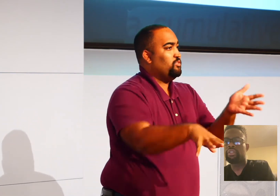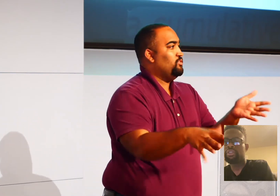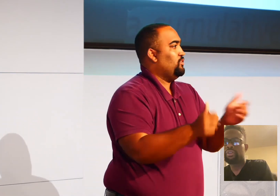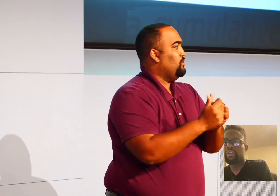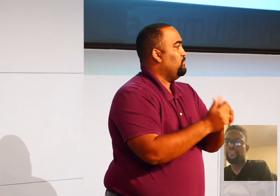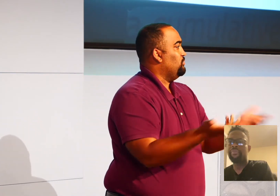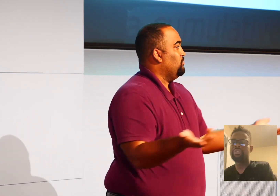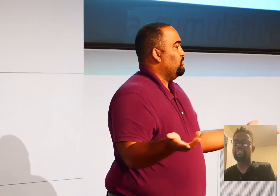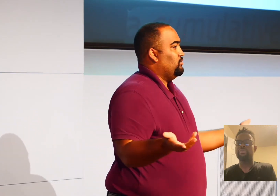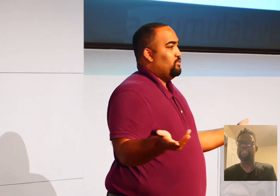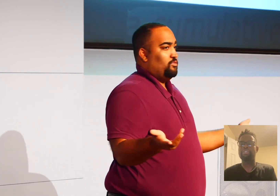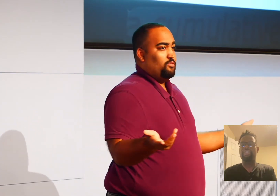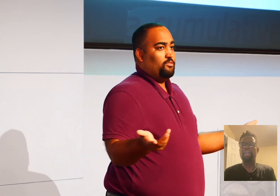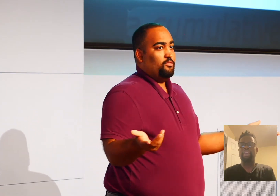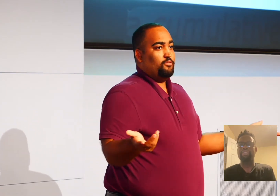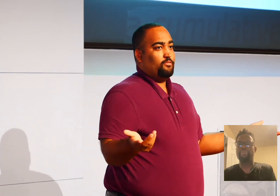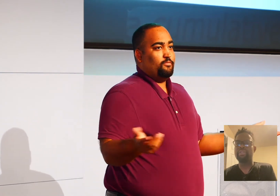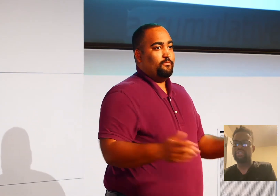It represents your positionality as a person,